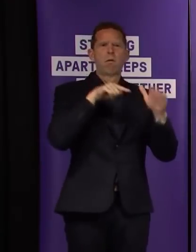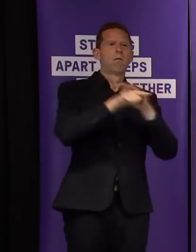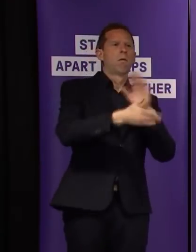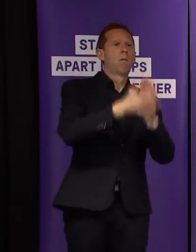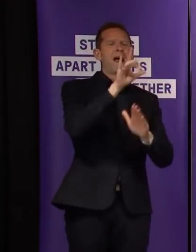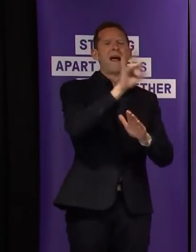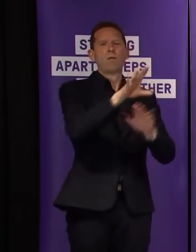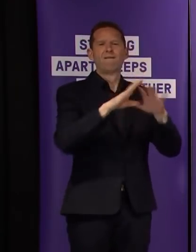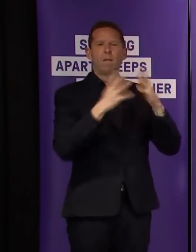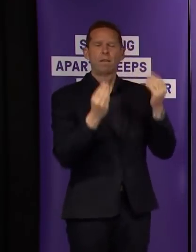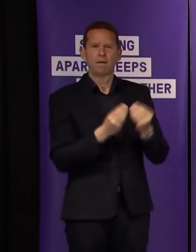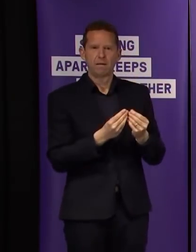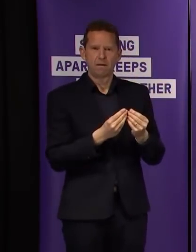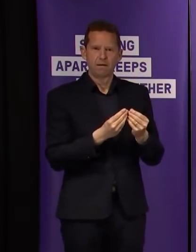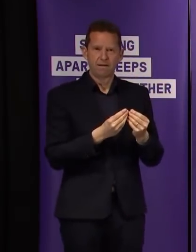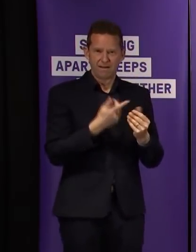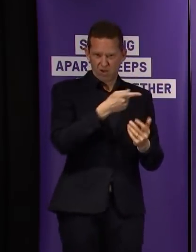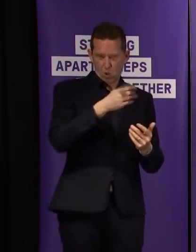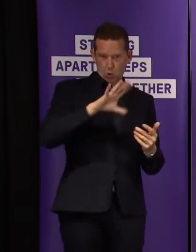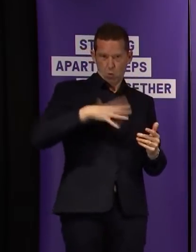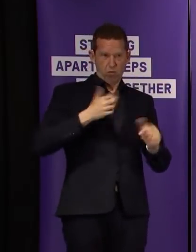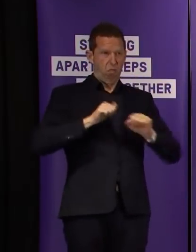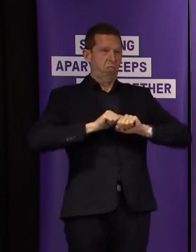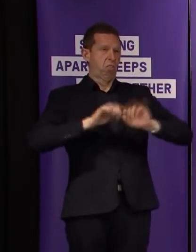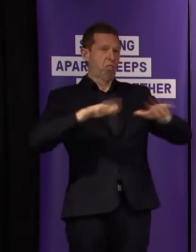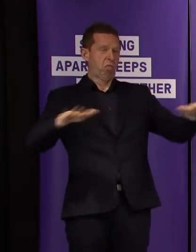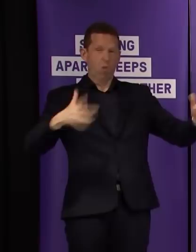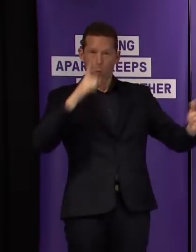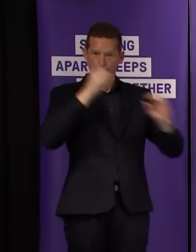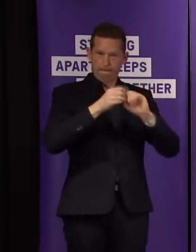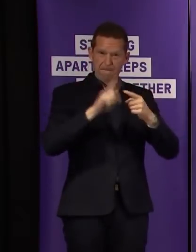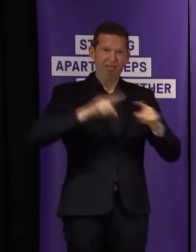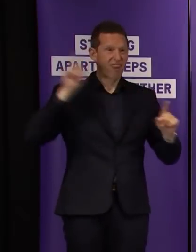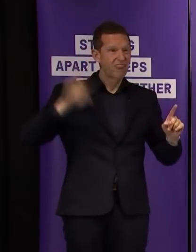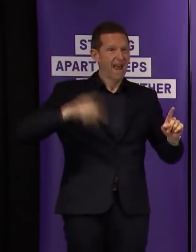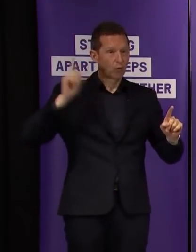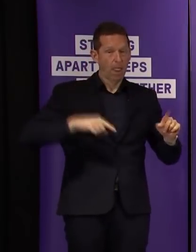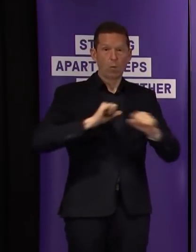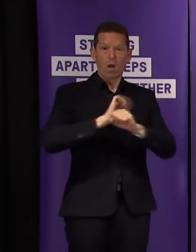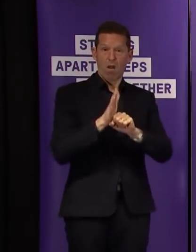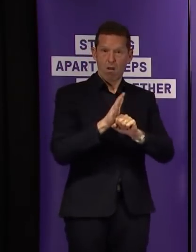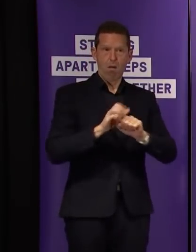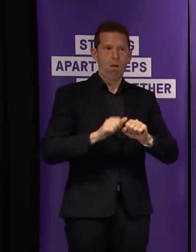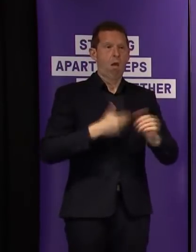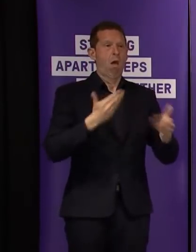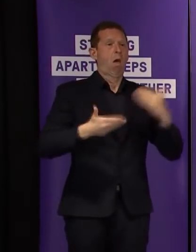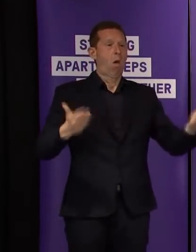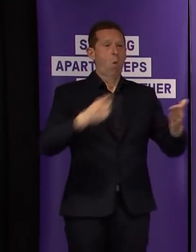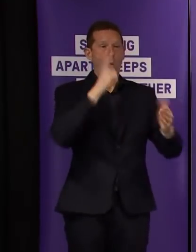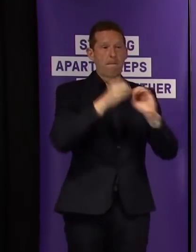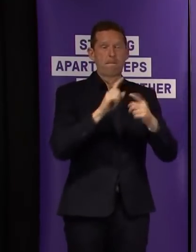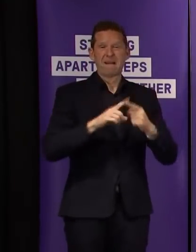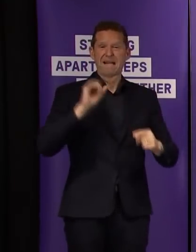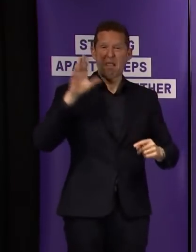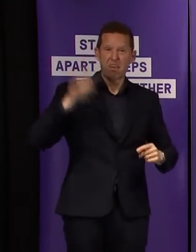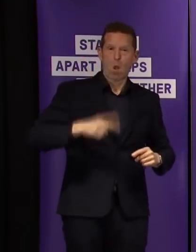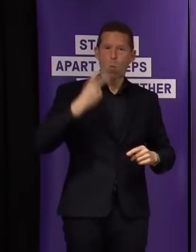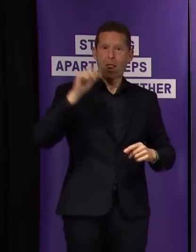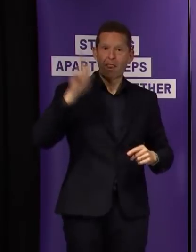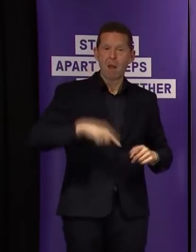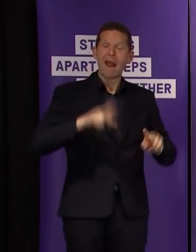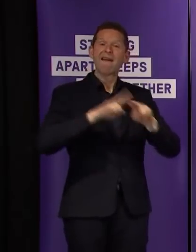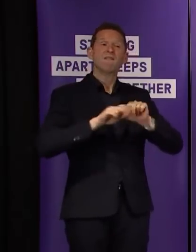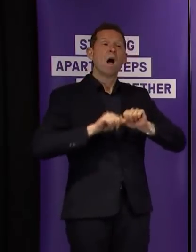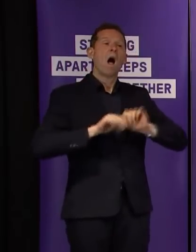going to go and chase literally thousands of people every day, and it won't be thousands for long, it'll be tens of thousands with all the close contacts. They can't win that